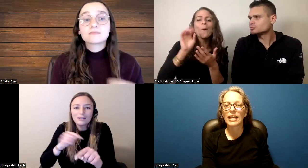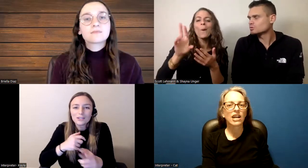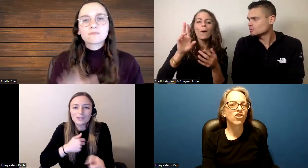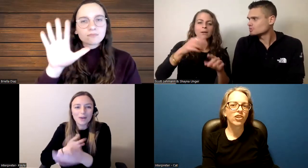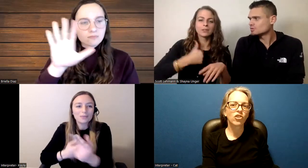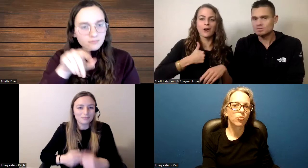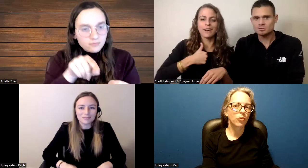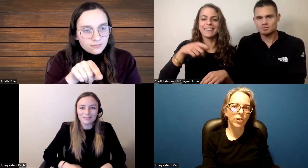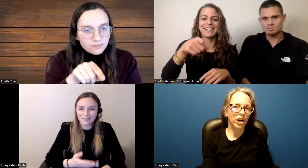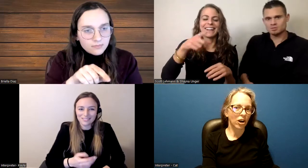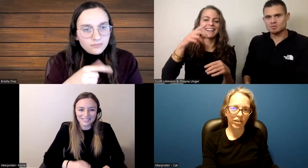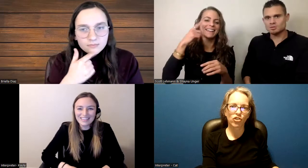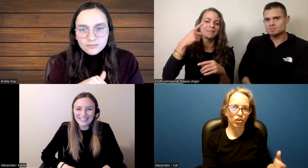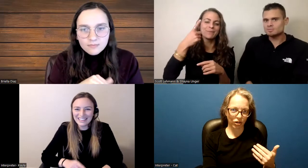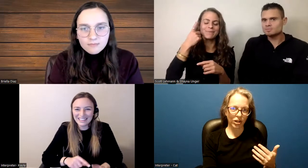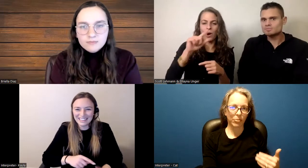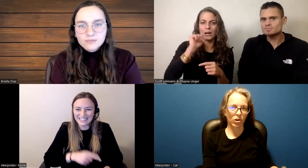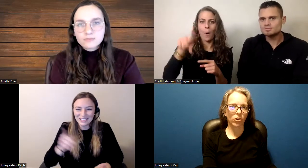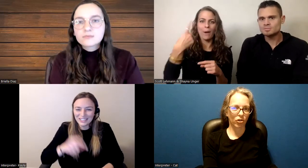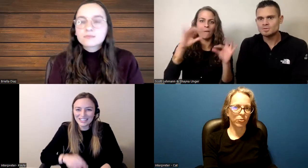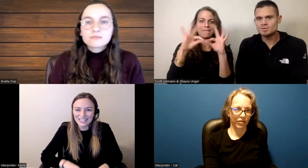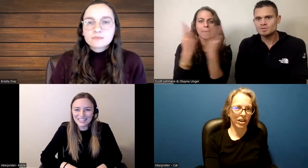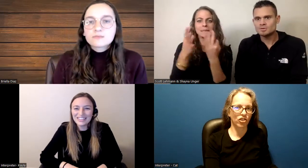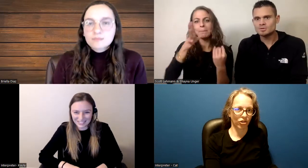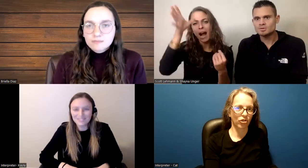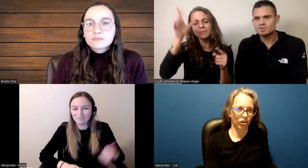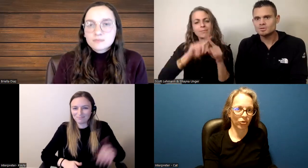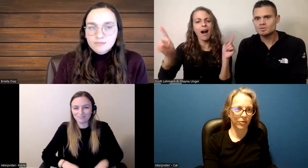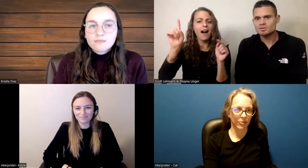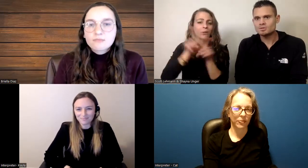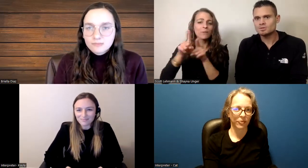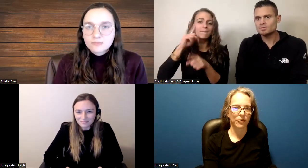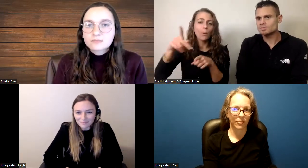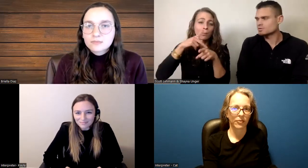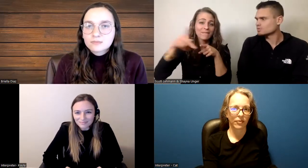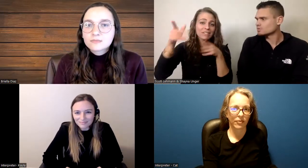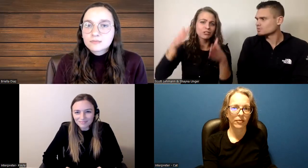And not just regarding the children, but also professionals too.